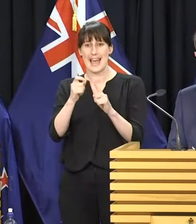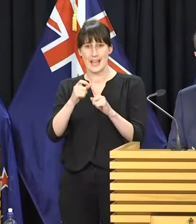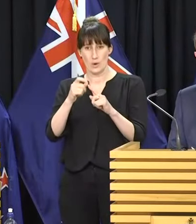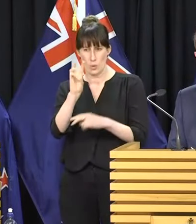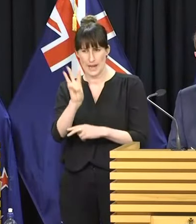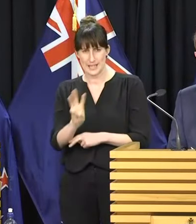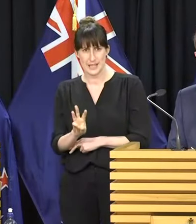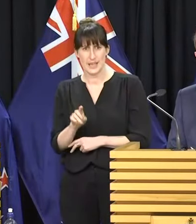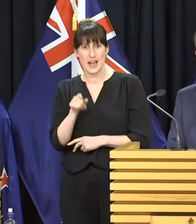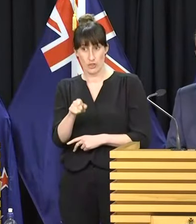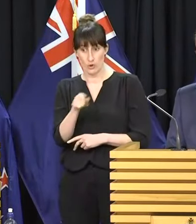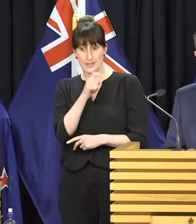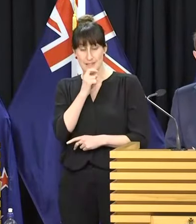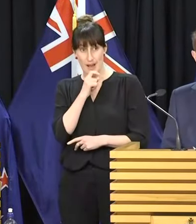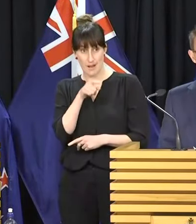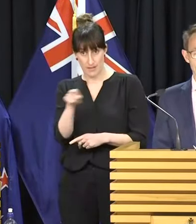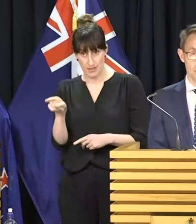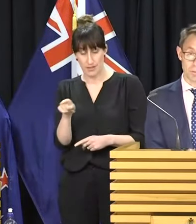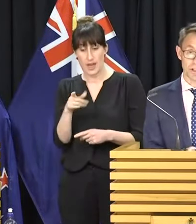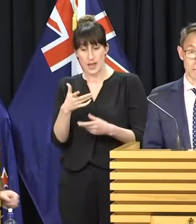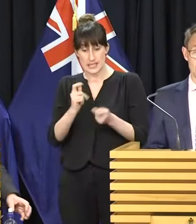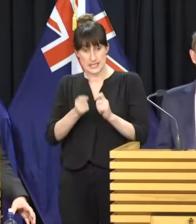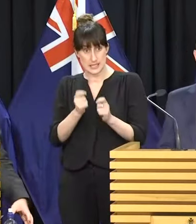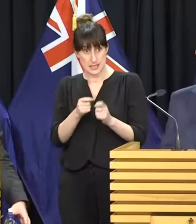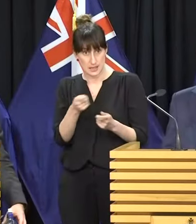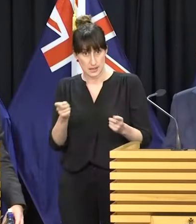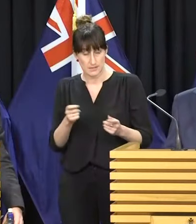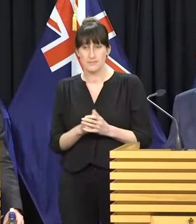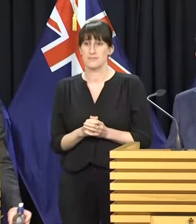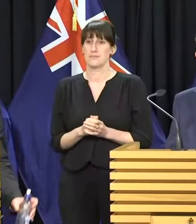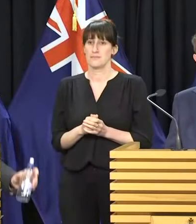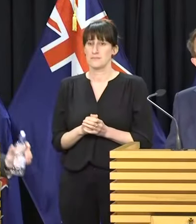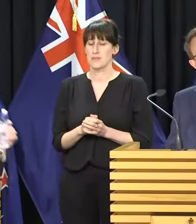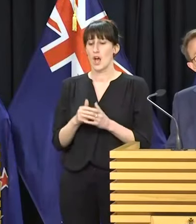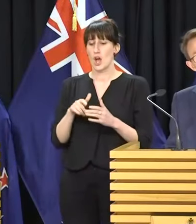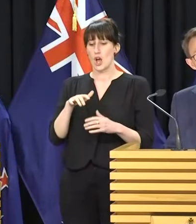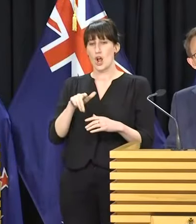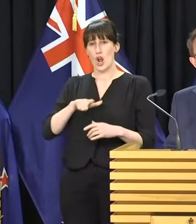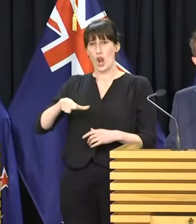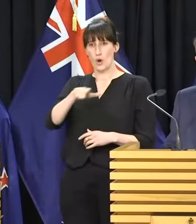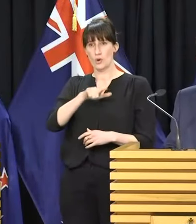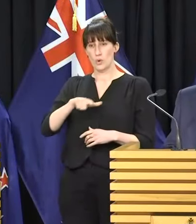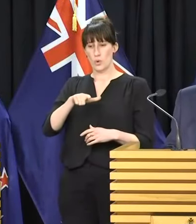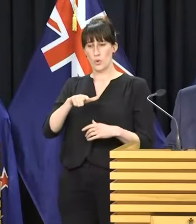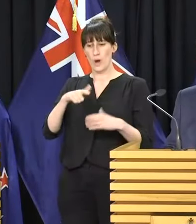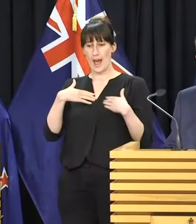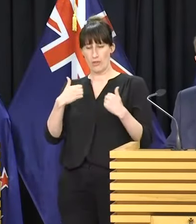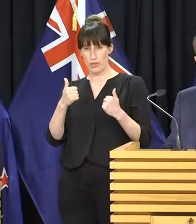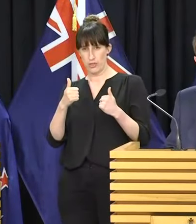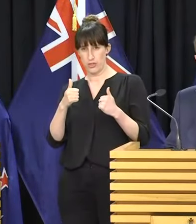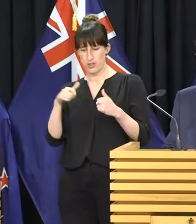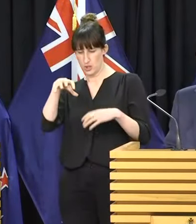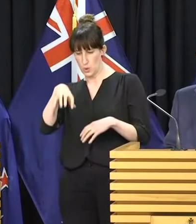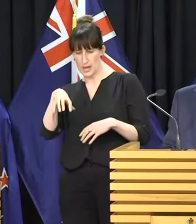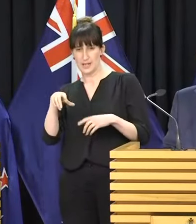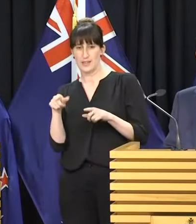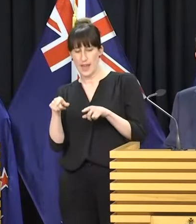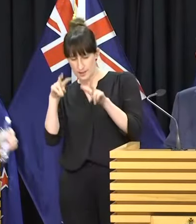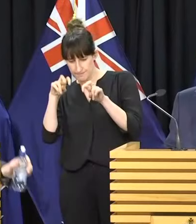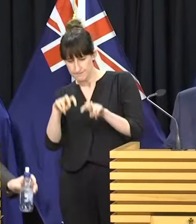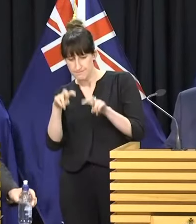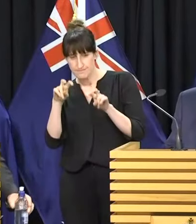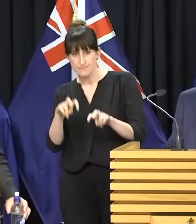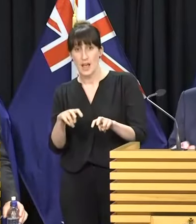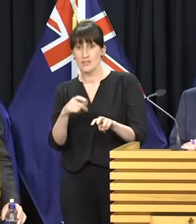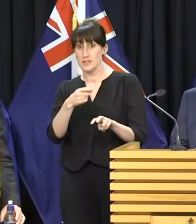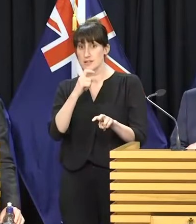tested? Well, that follow-up was done by the local Public Health Unit. I'm not sure if the staff members there were tested, but we can come back with